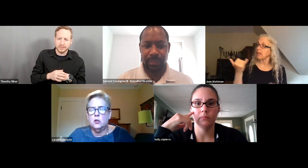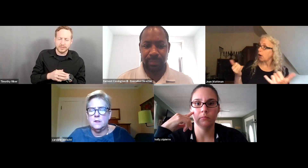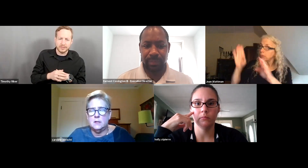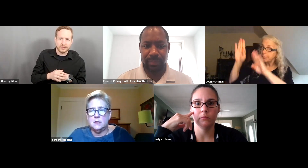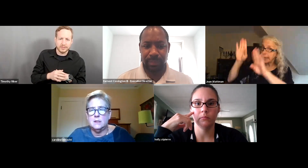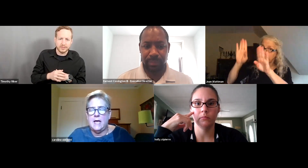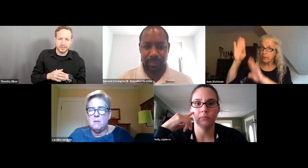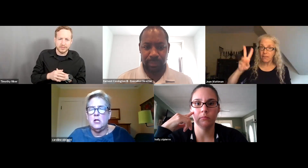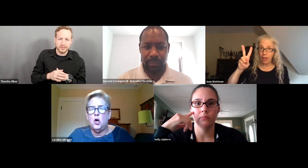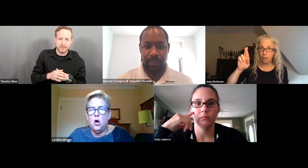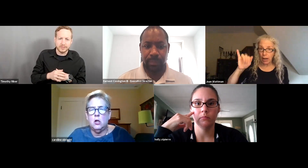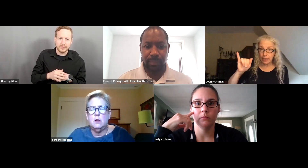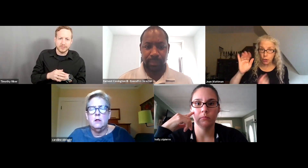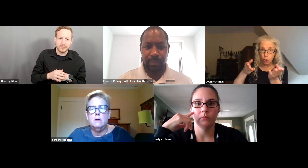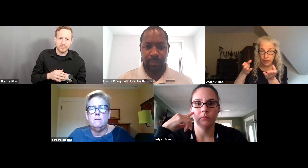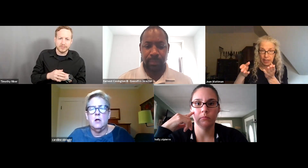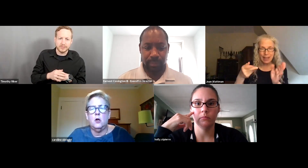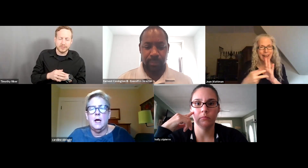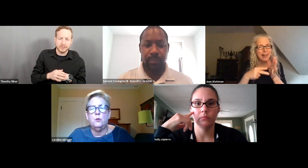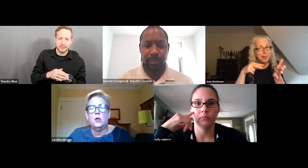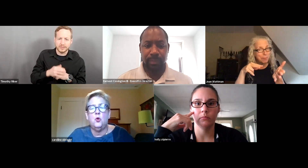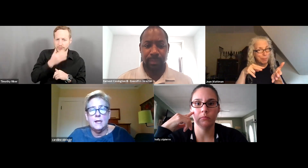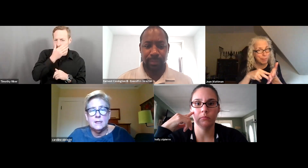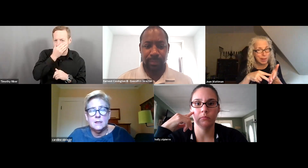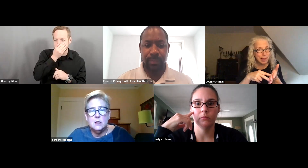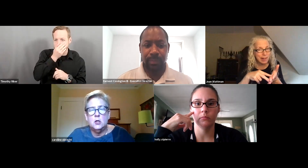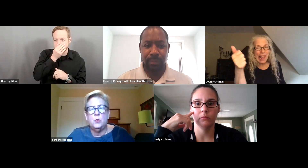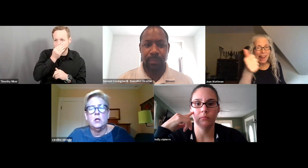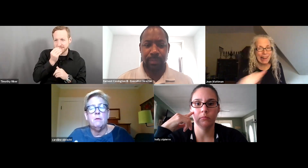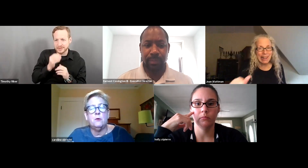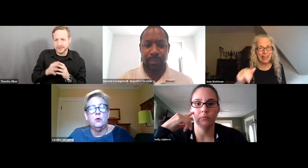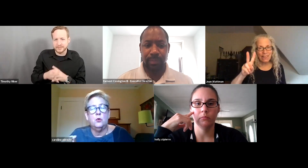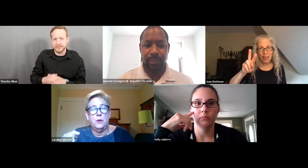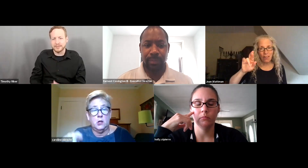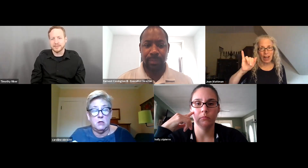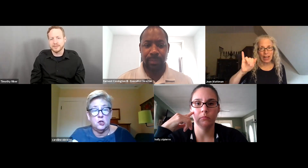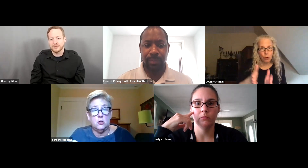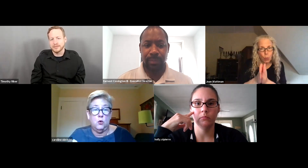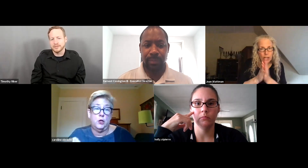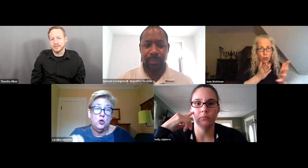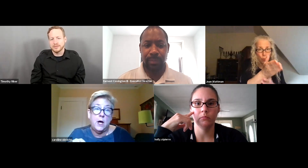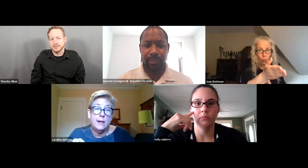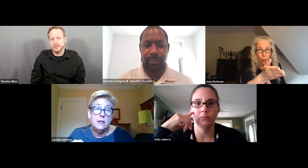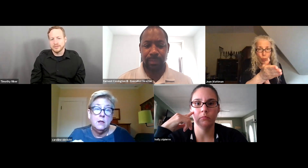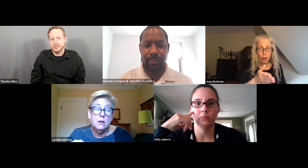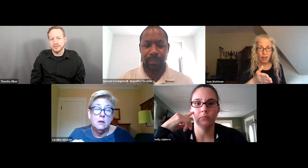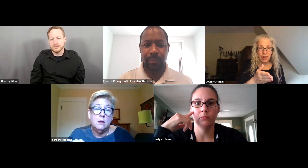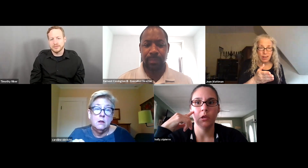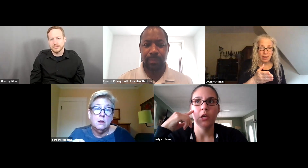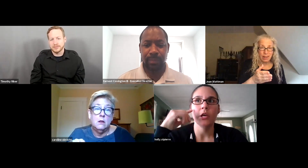VRI services, does that mean all VRI requests would come through the commission or you,